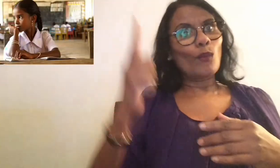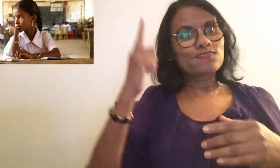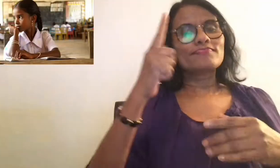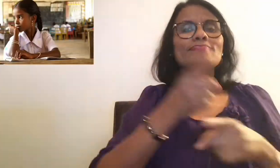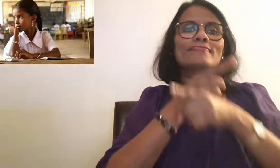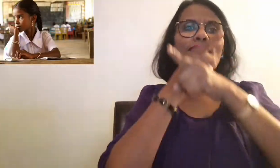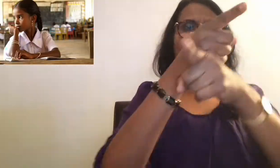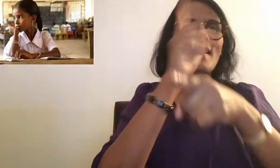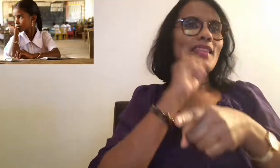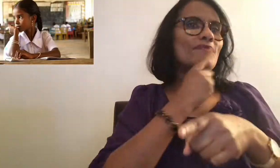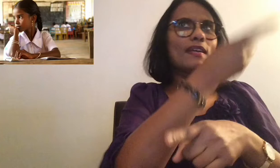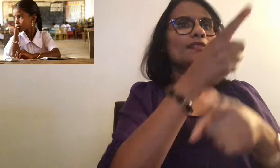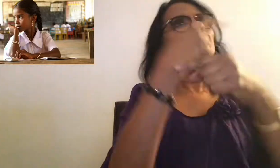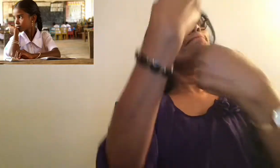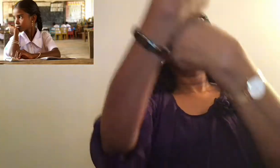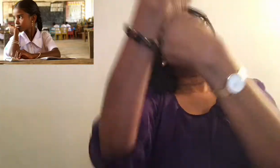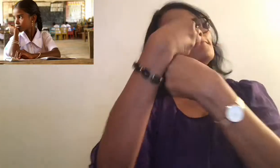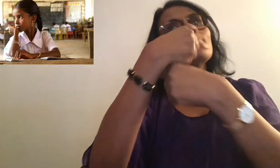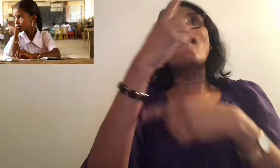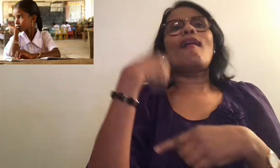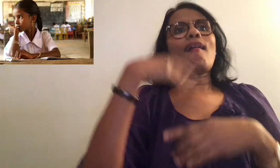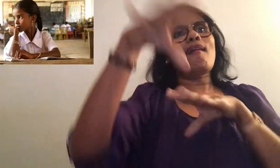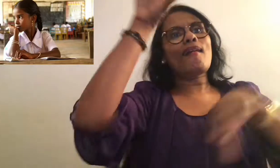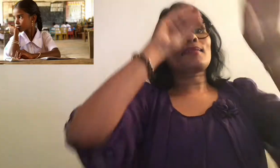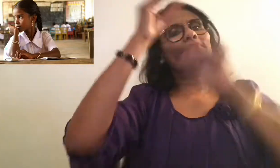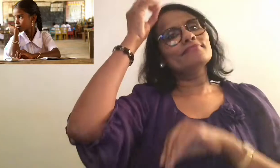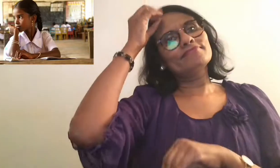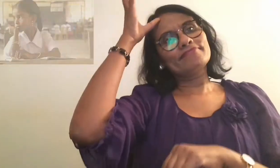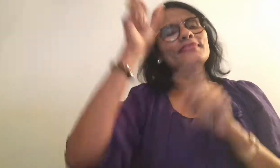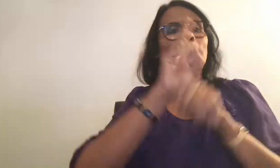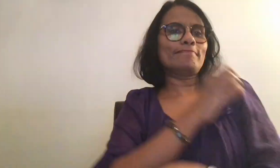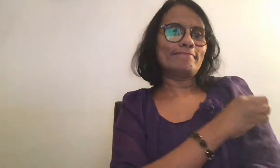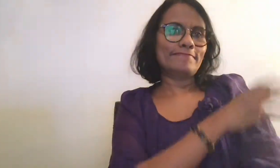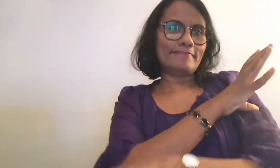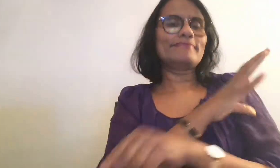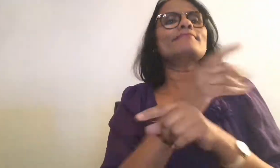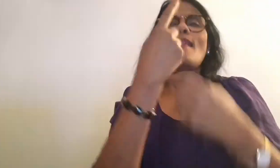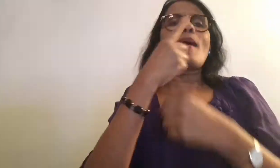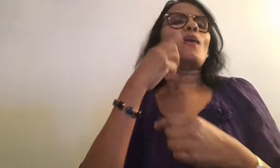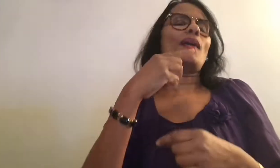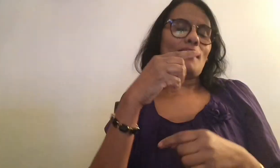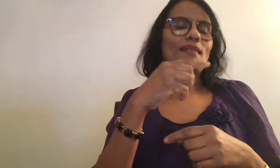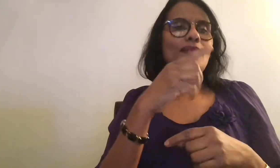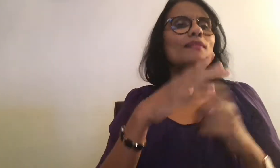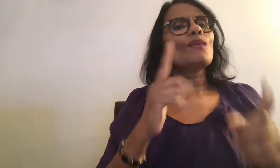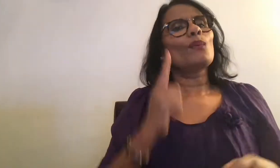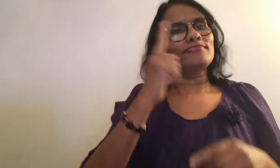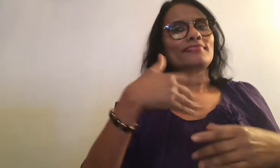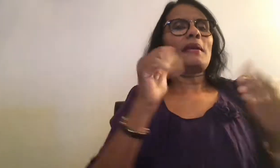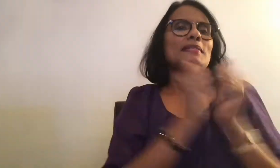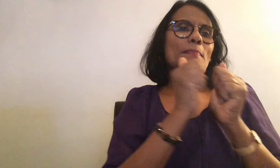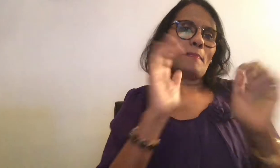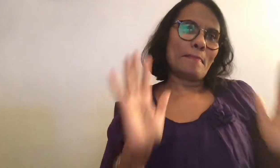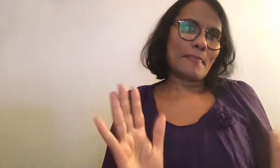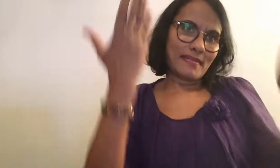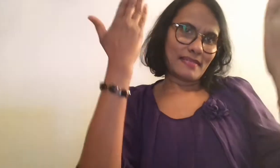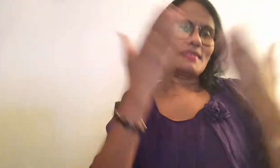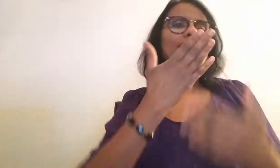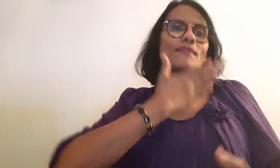and then we'll be closing up. We got that out pretty clean. Wasn't any leakage or anything like that. If you get any leakage, you want to flush that abdomen out, because